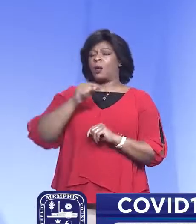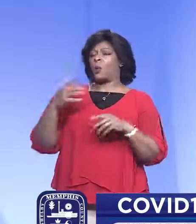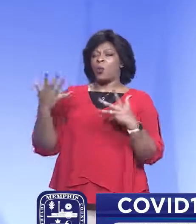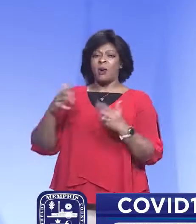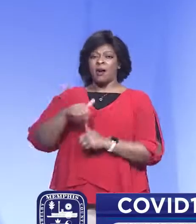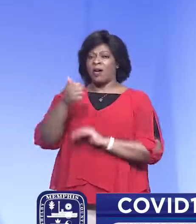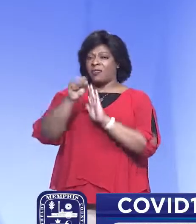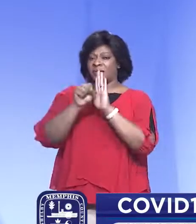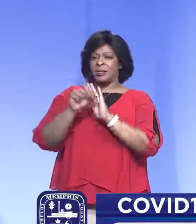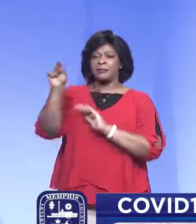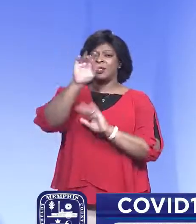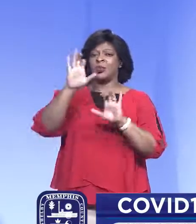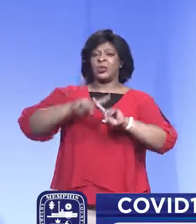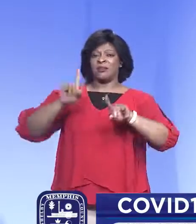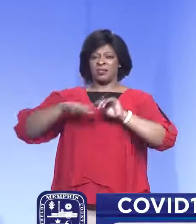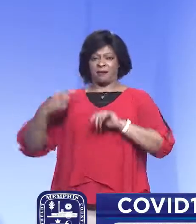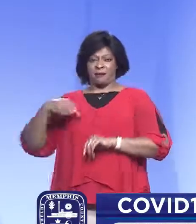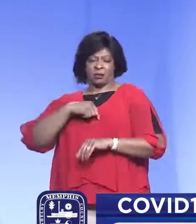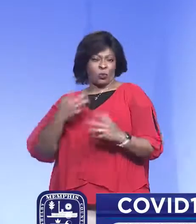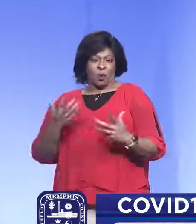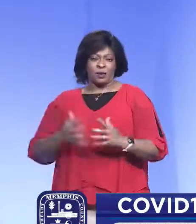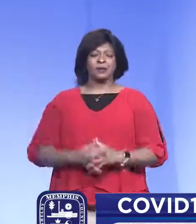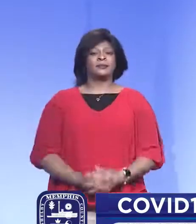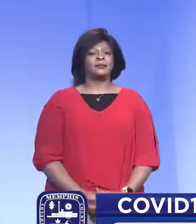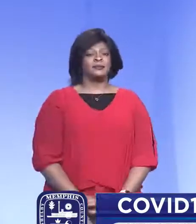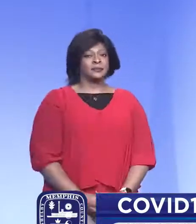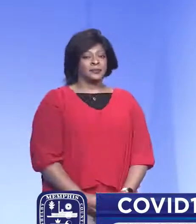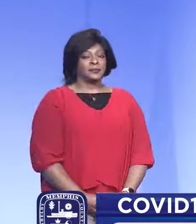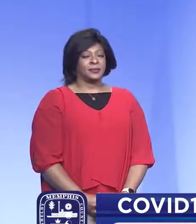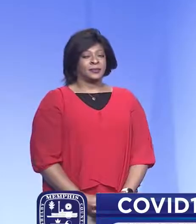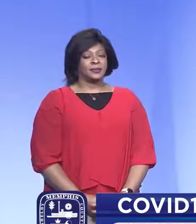other states doing differently?